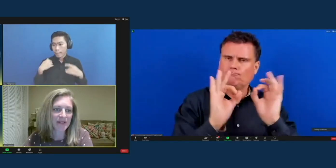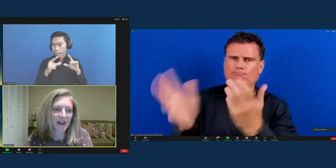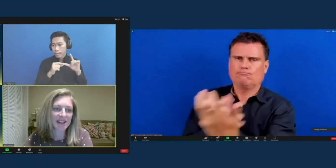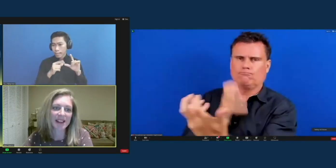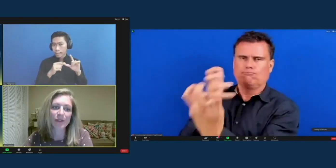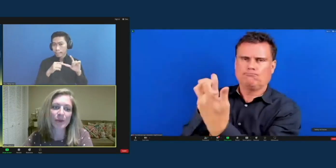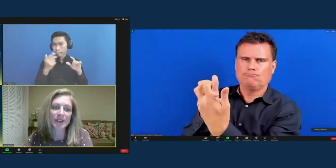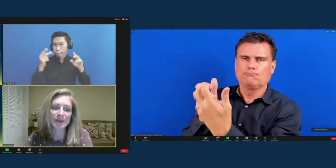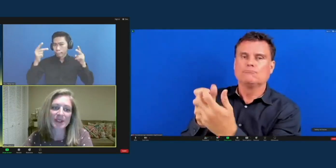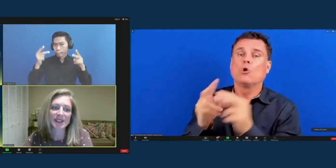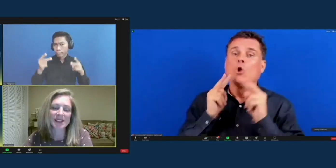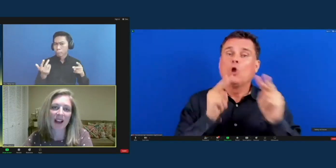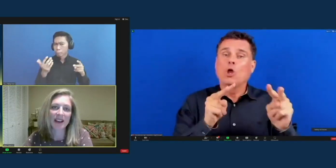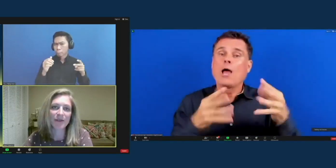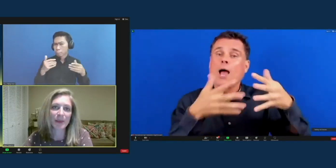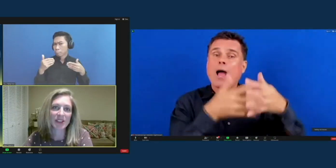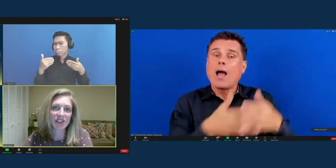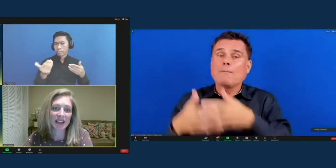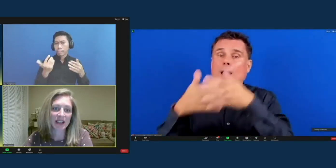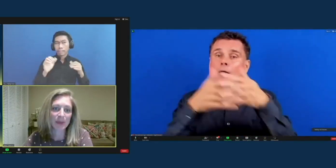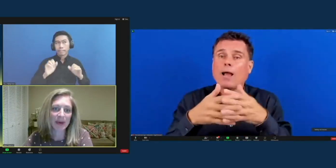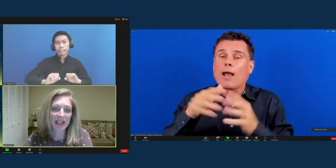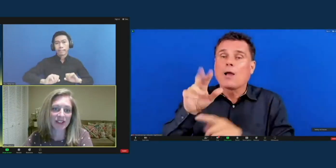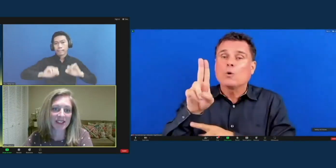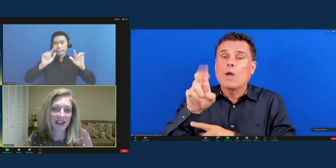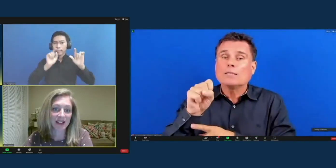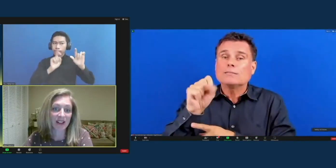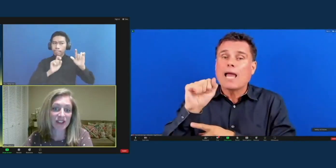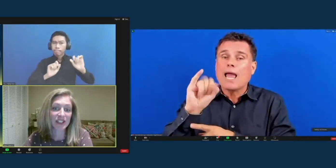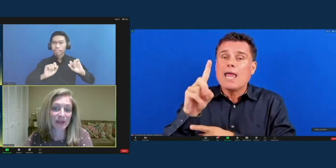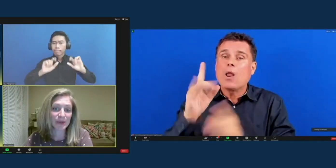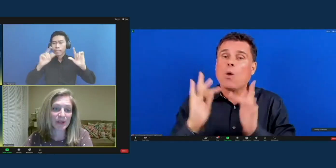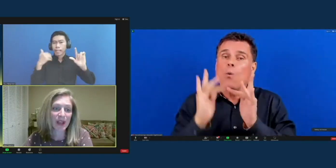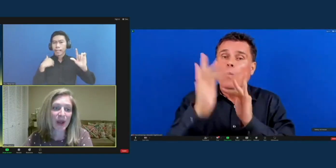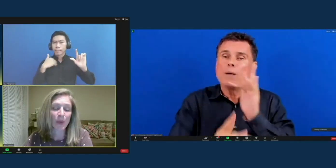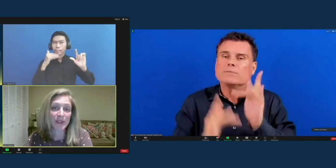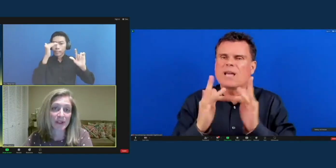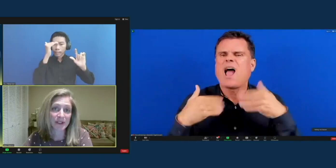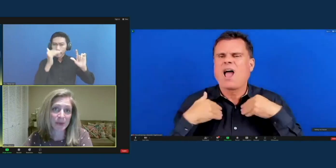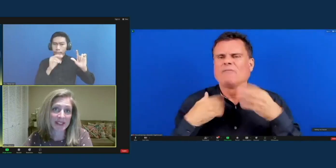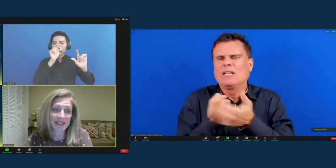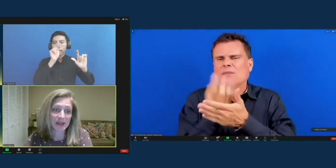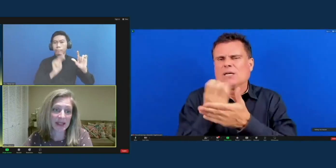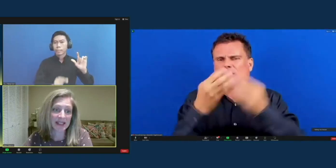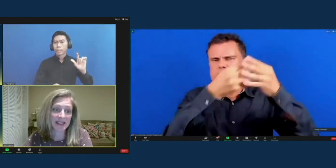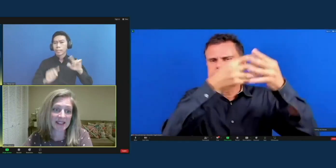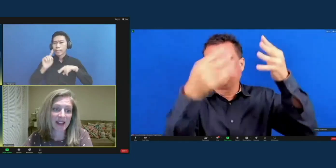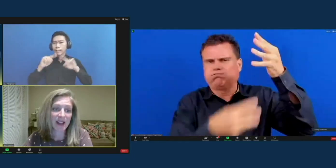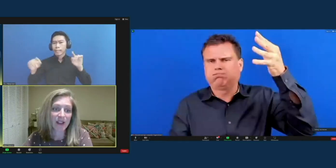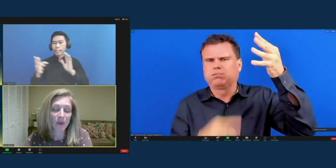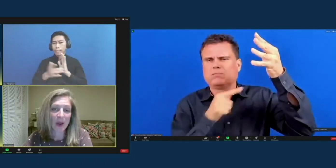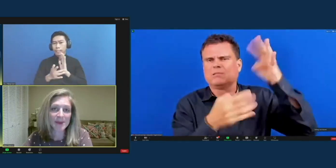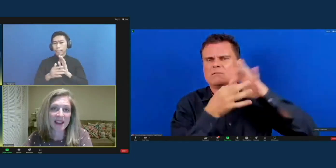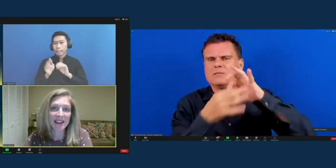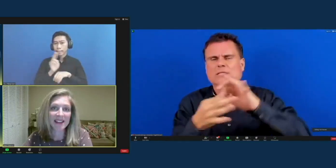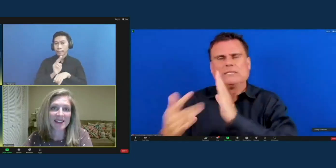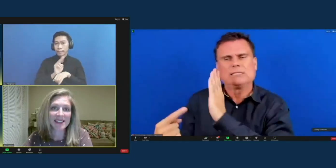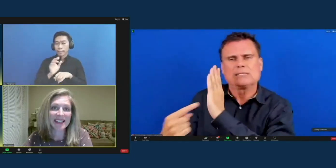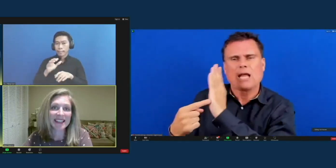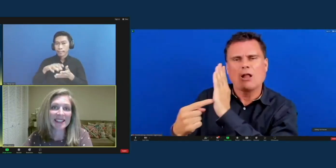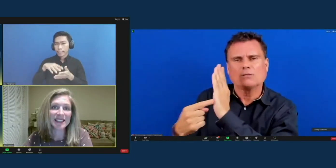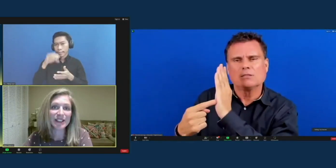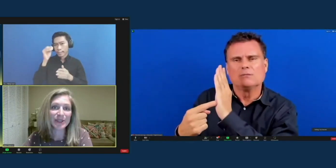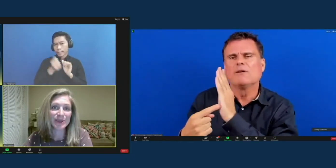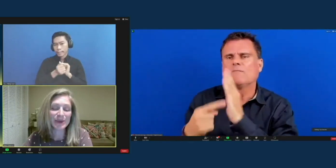where you can find several resources on information and communication technology use with learners with disabilities. The website